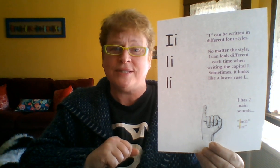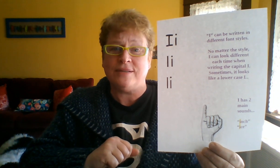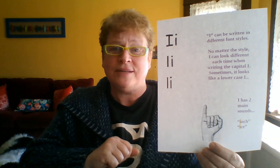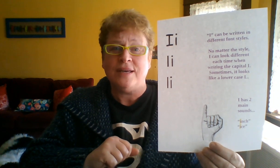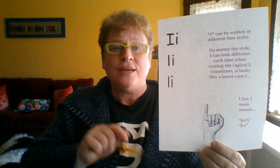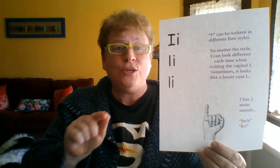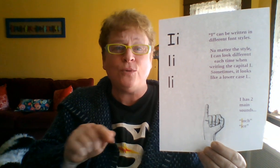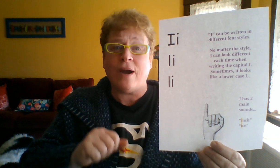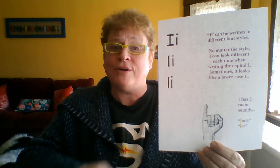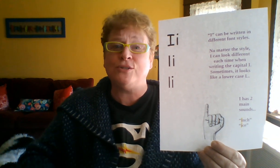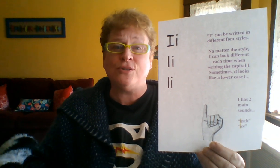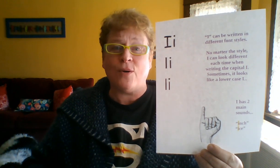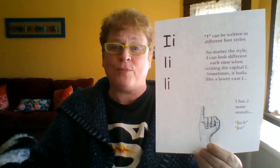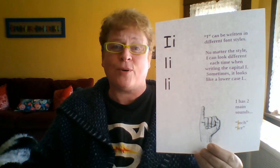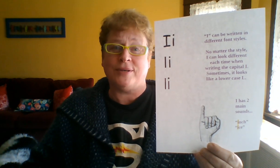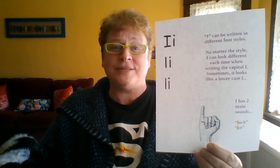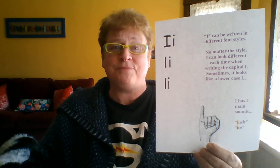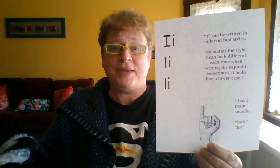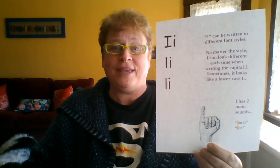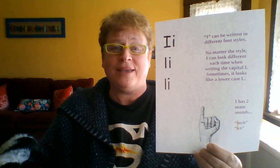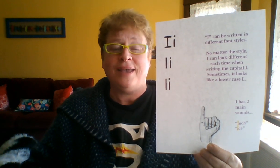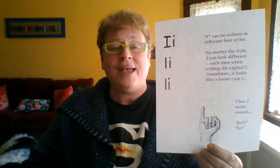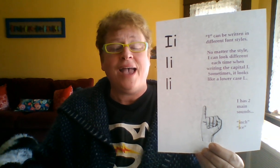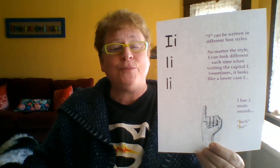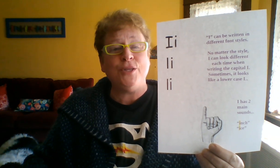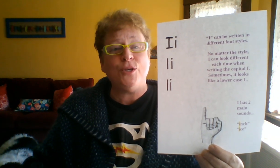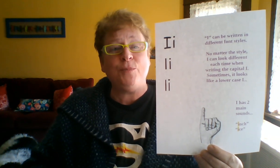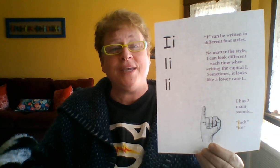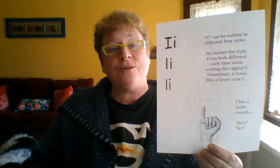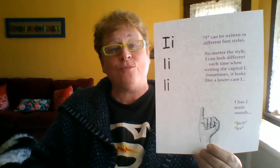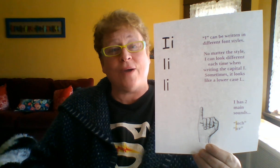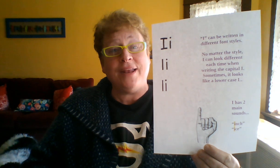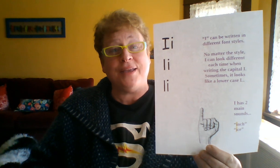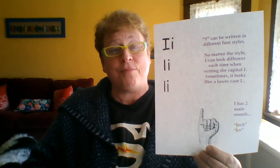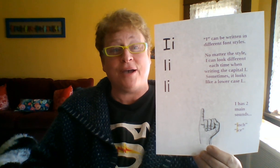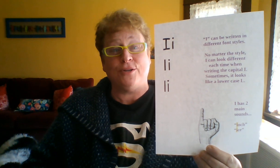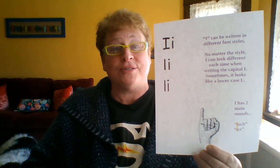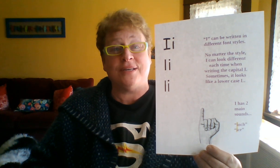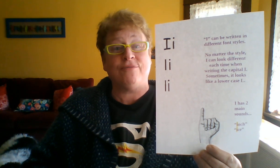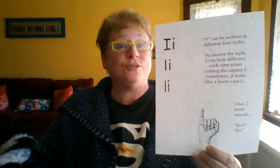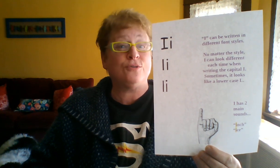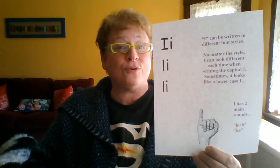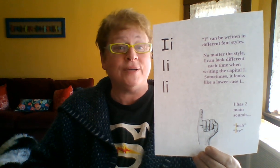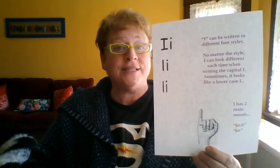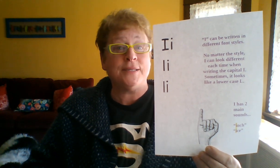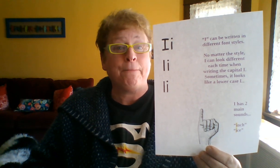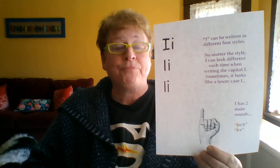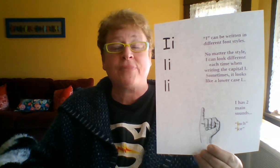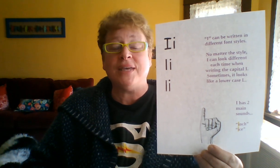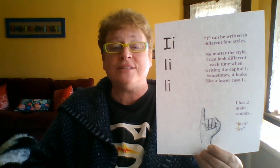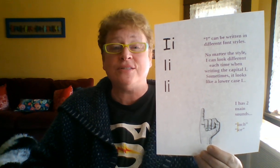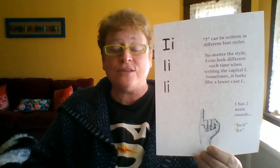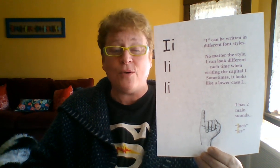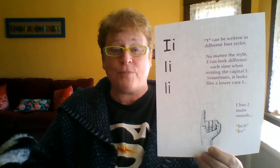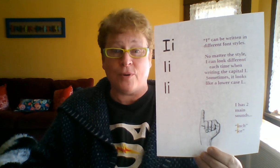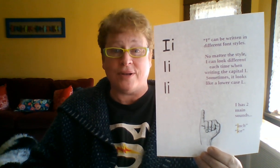person. You are so important to me. And when you begin writing about yourself in stories, it is so important